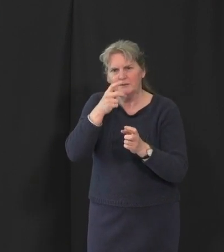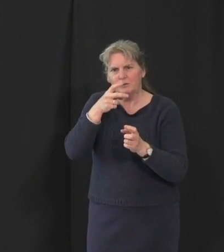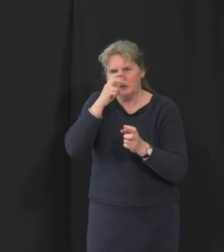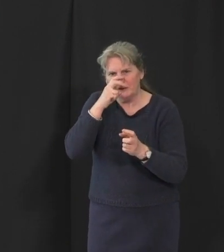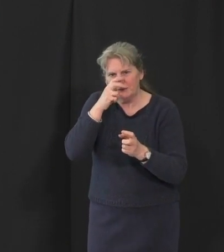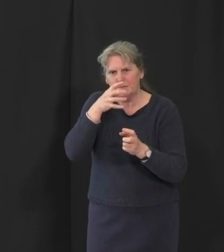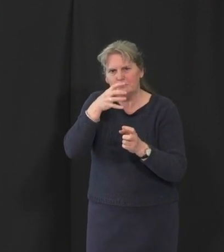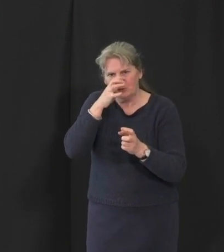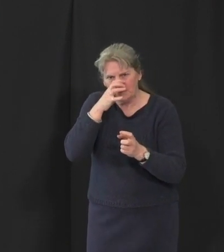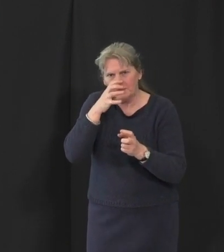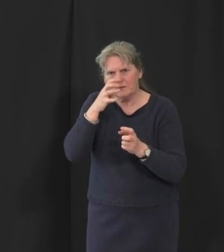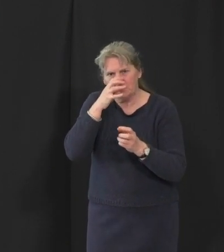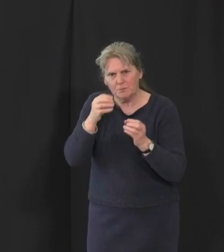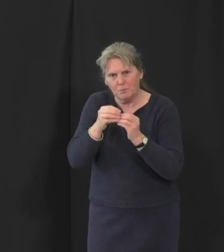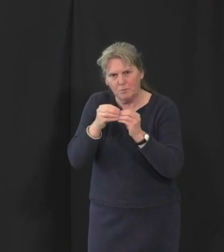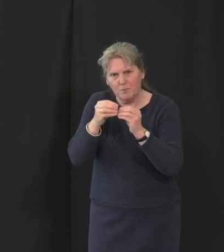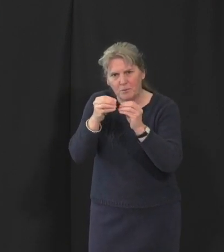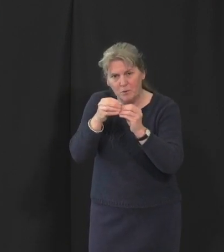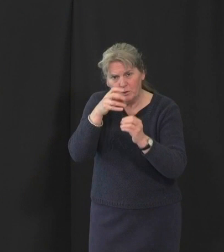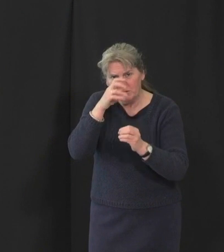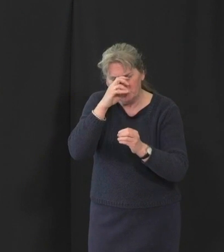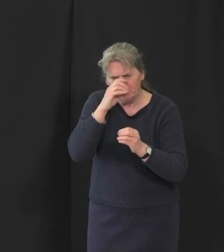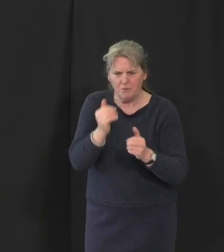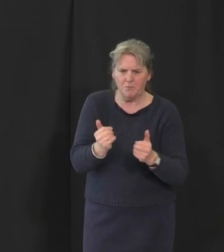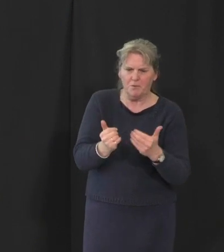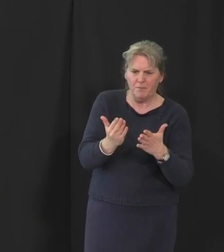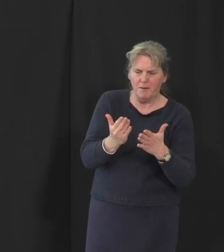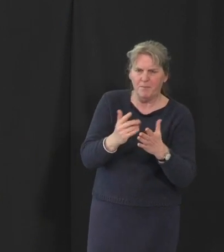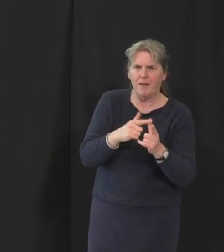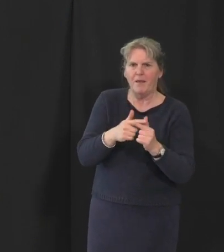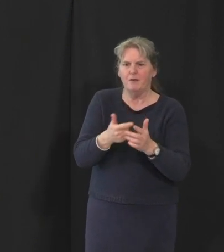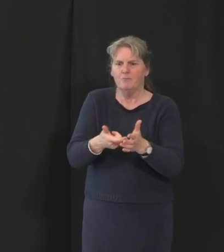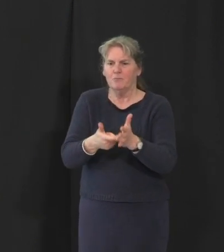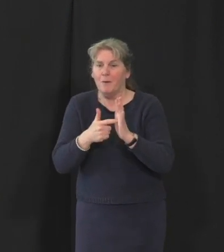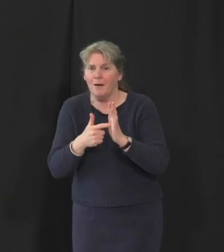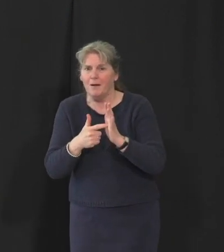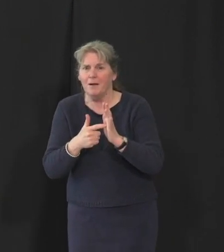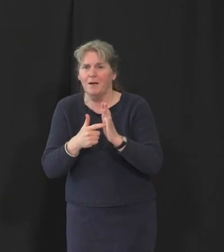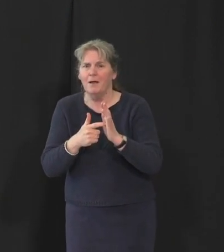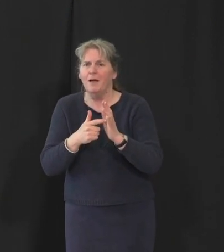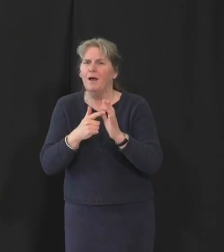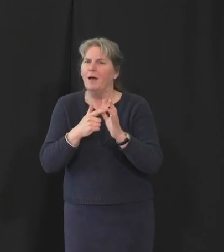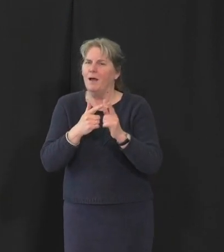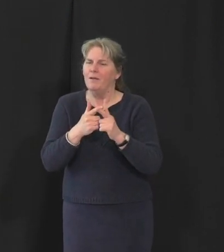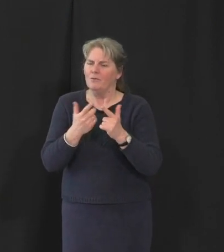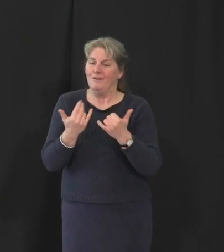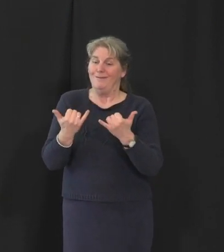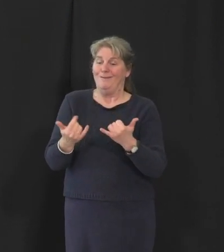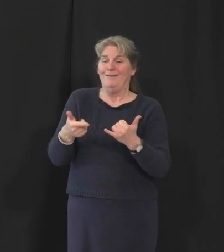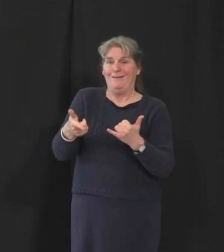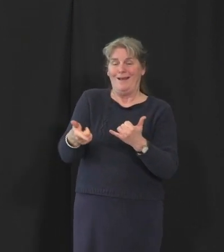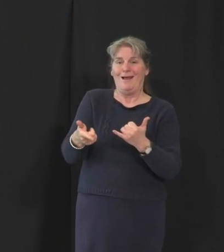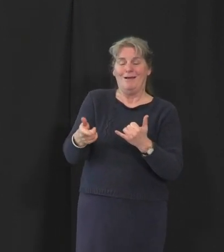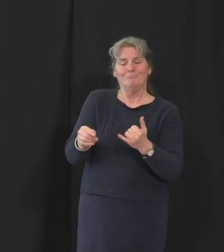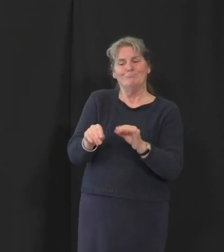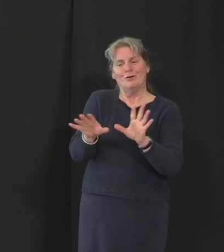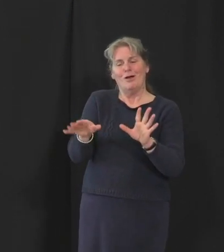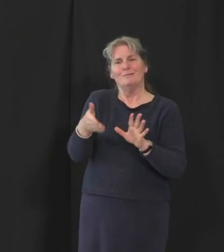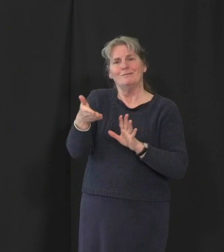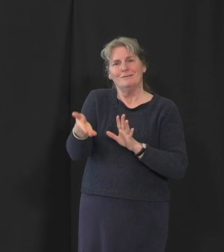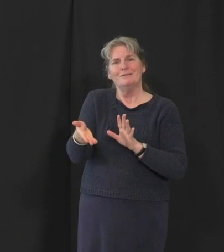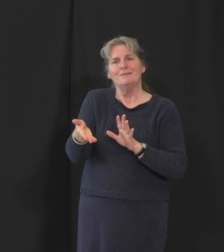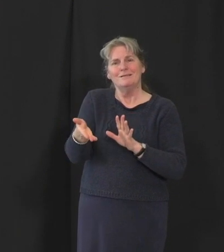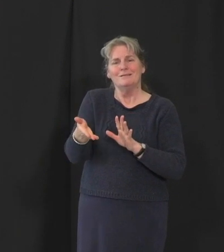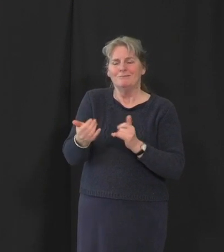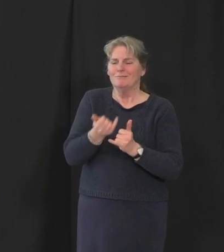restrictive, moving from recommendations to mandatory actions. And what you see right now is a solidification of